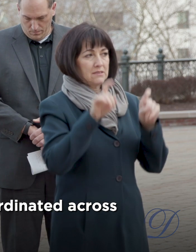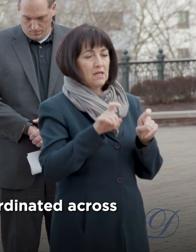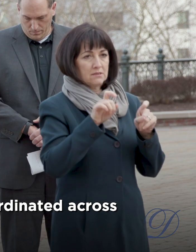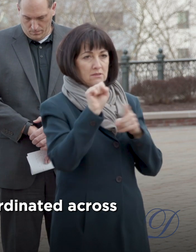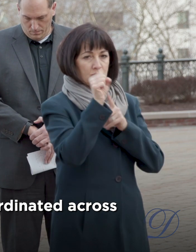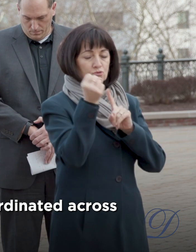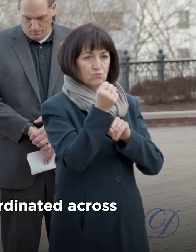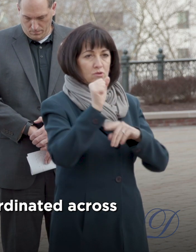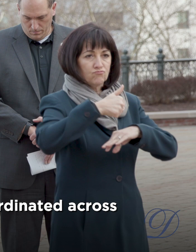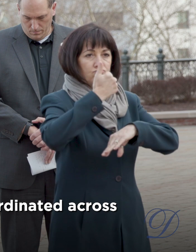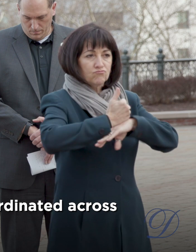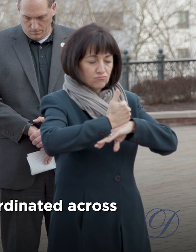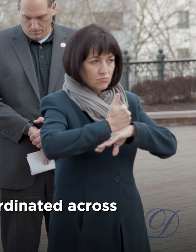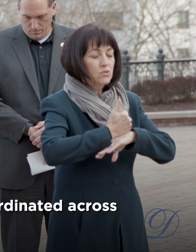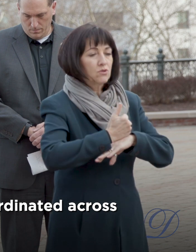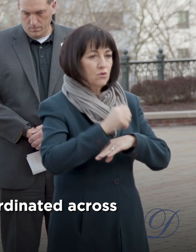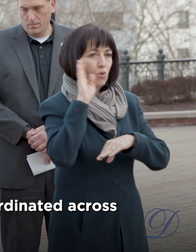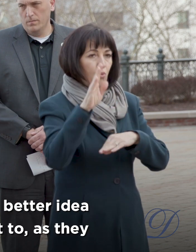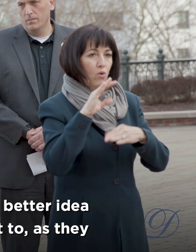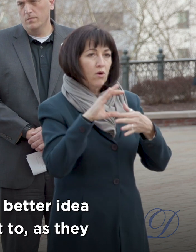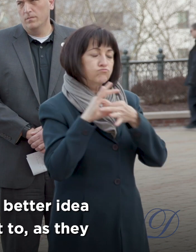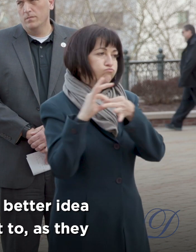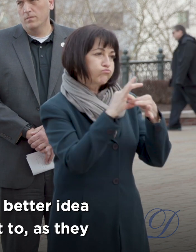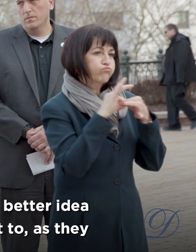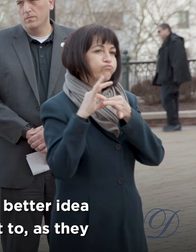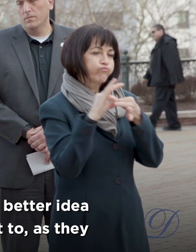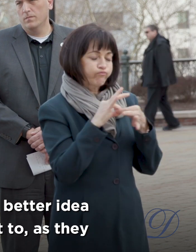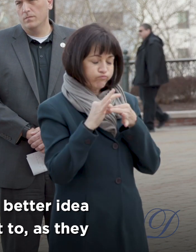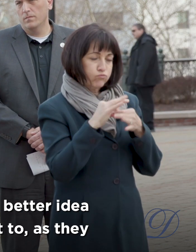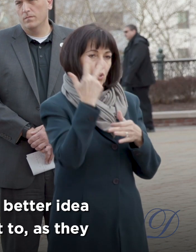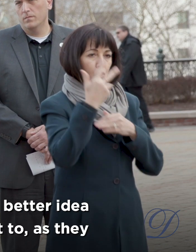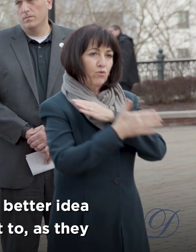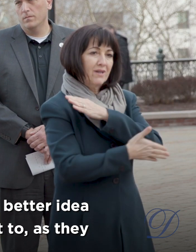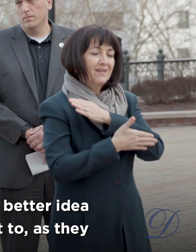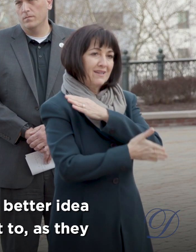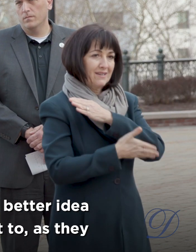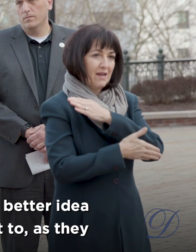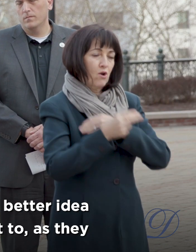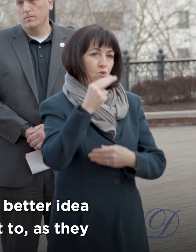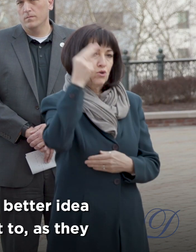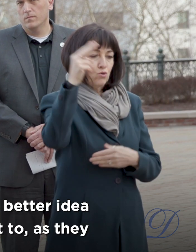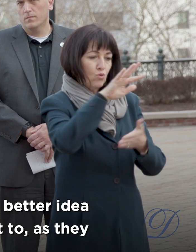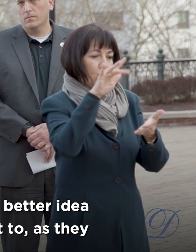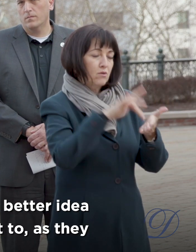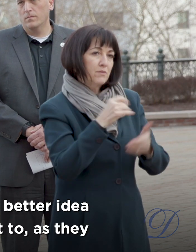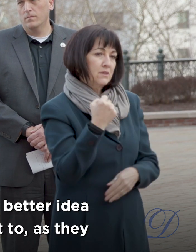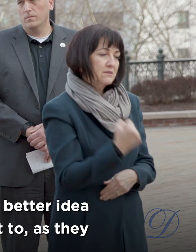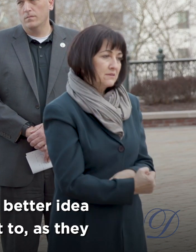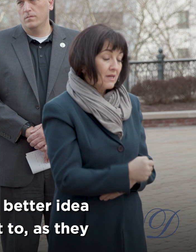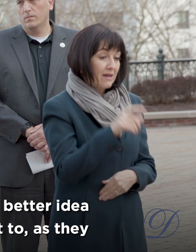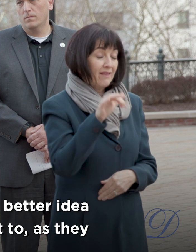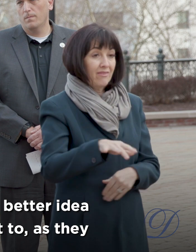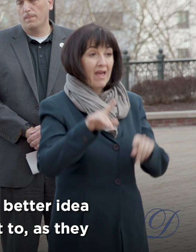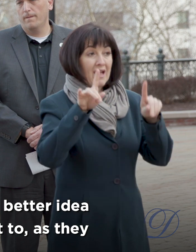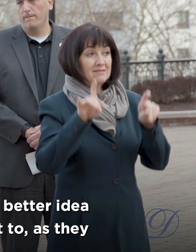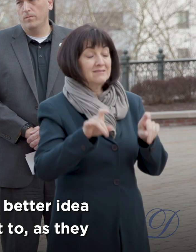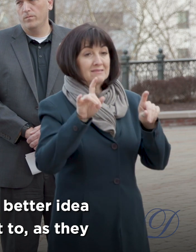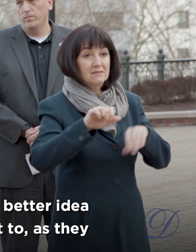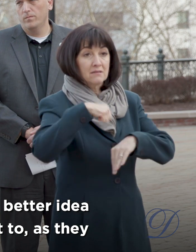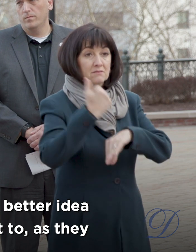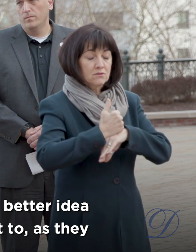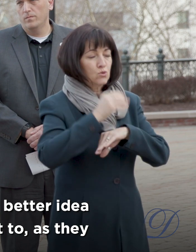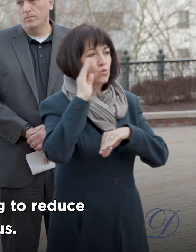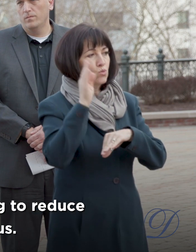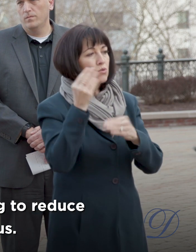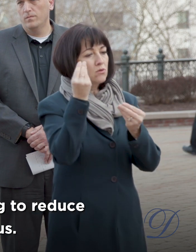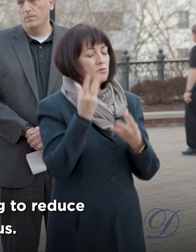coordinated across all 3 counties. That testing plan will give us a better idea of where we stand in our effort to,